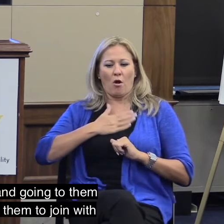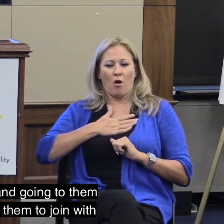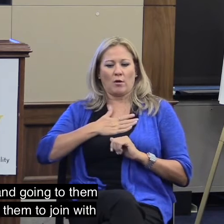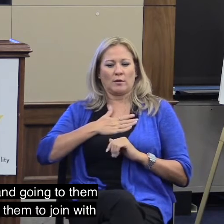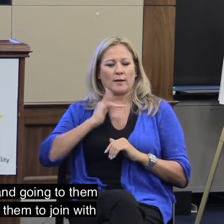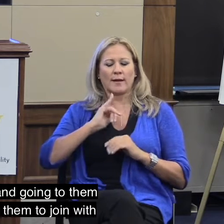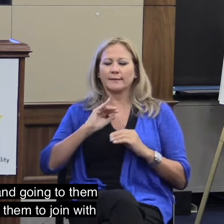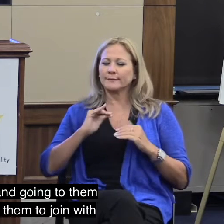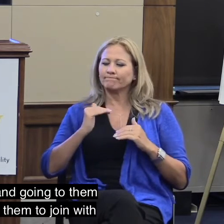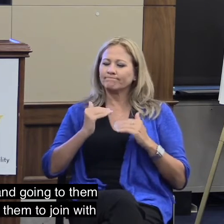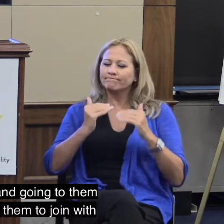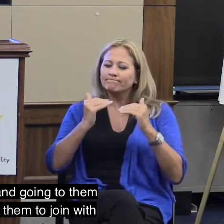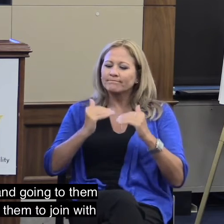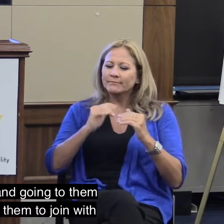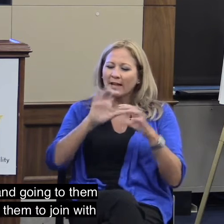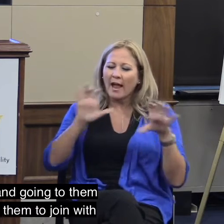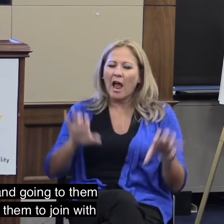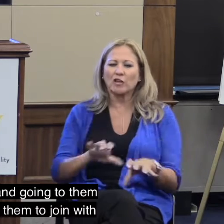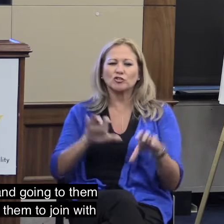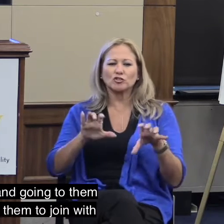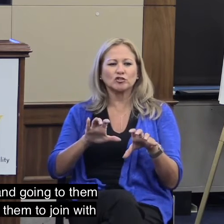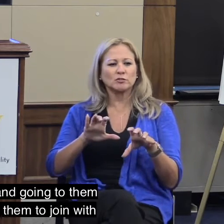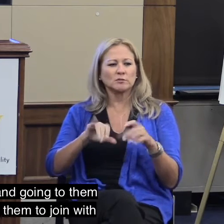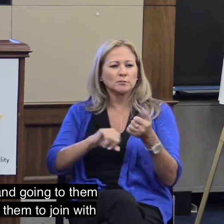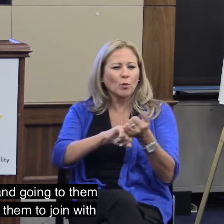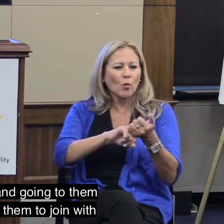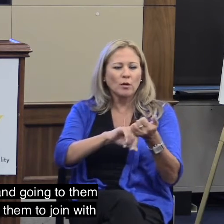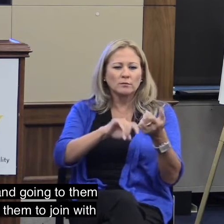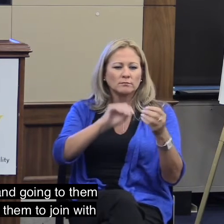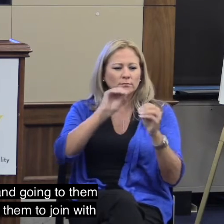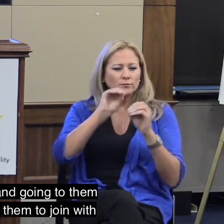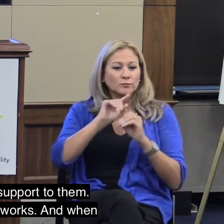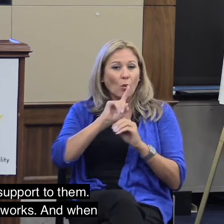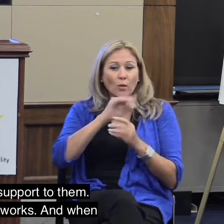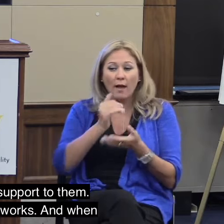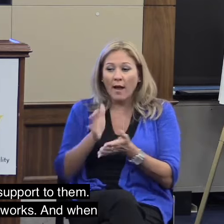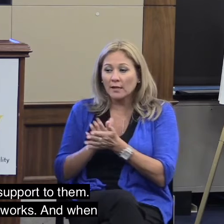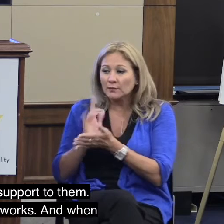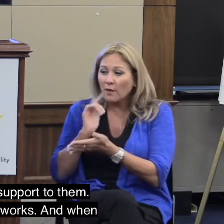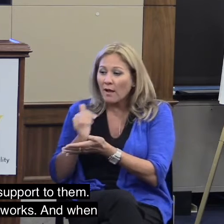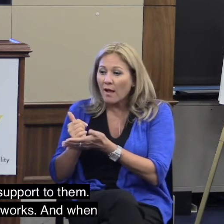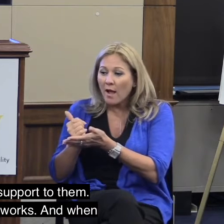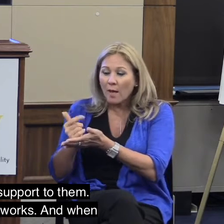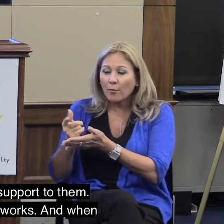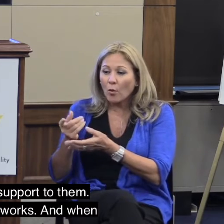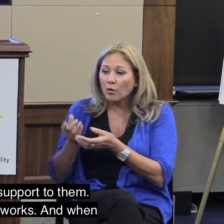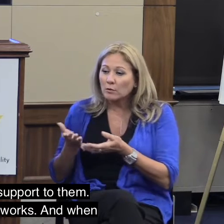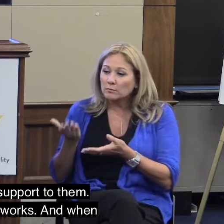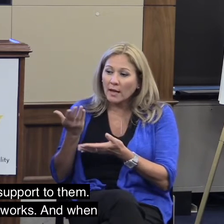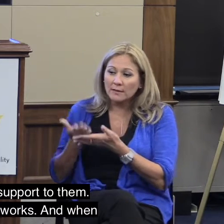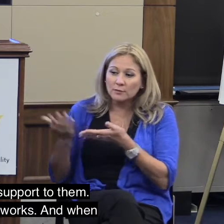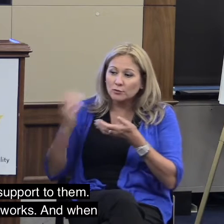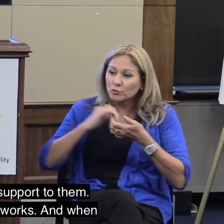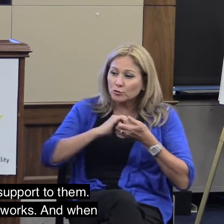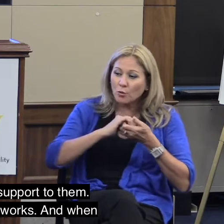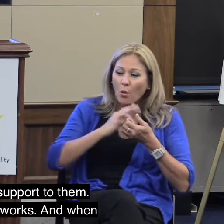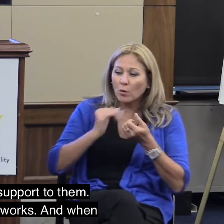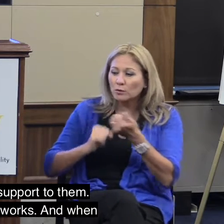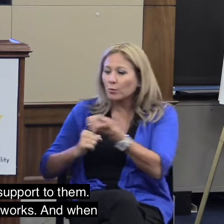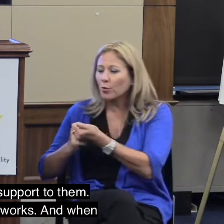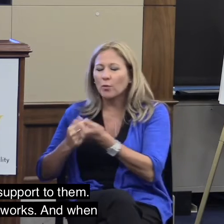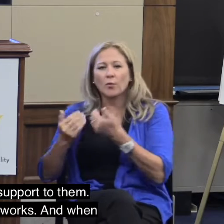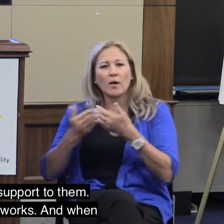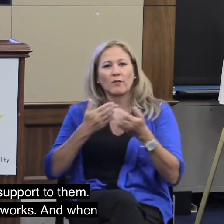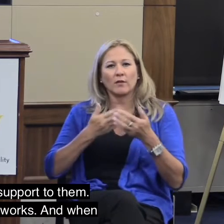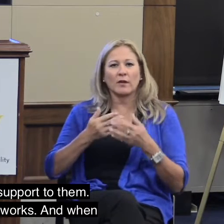action steps into place, and going to them either for help or asking them to join with us or offering to be of support to them. That